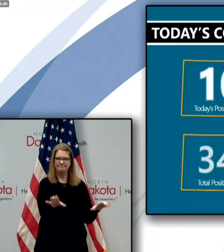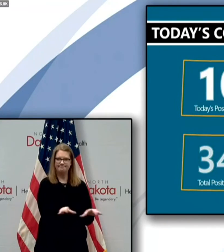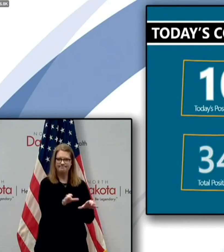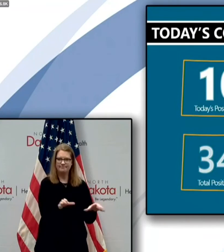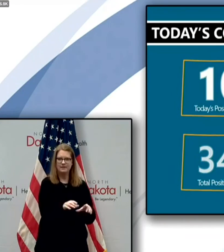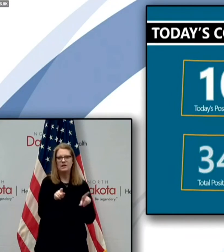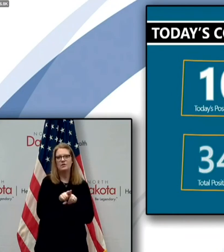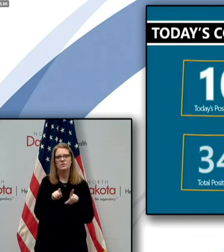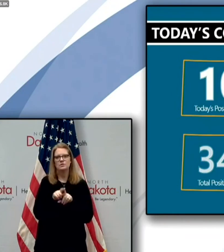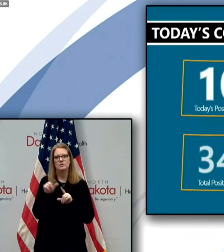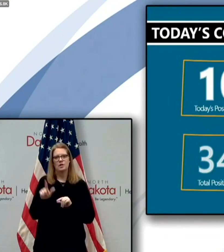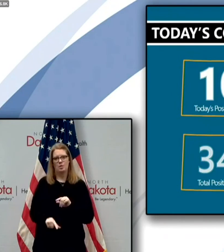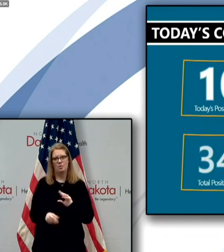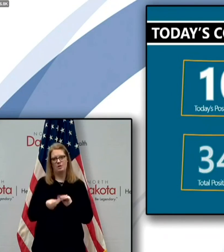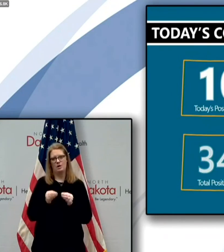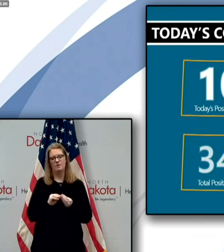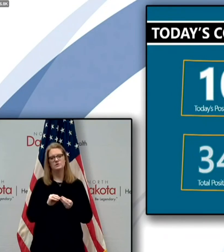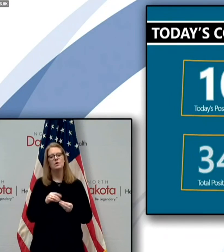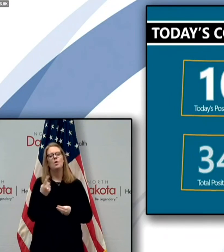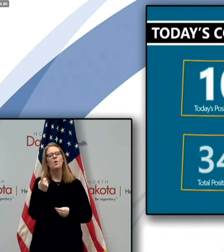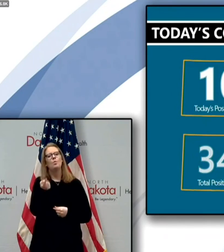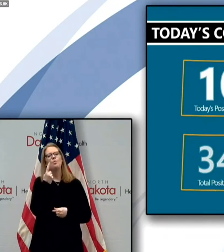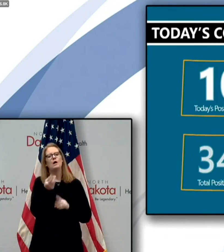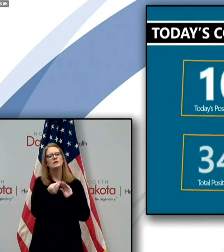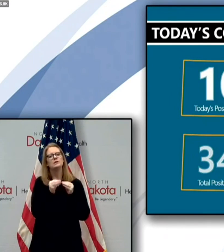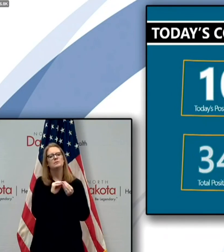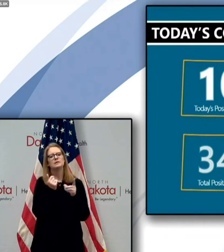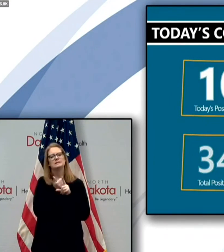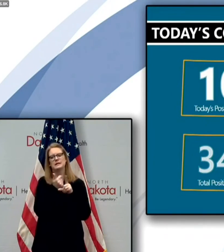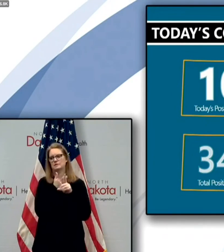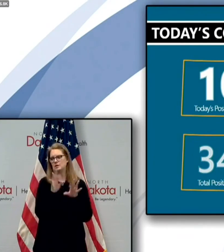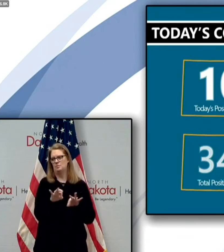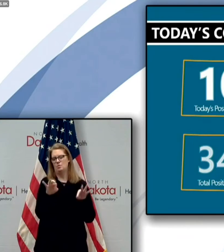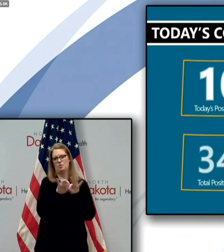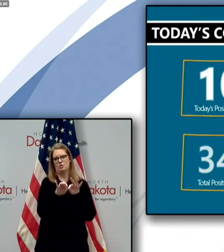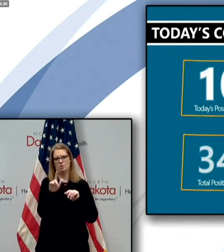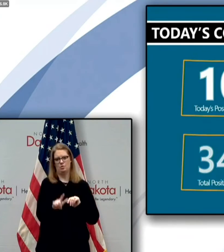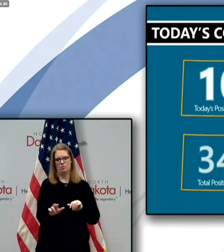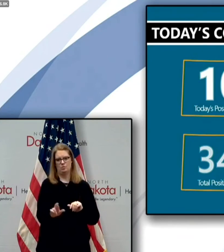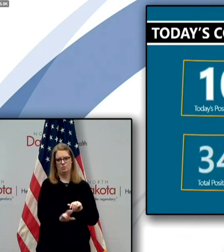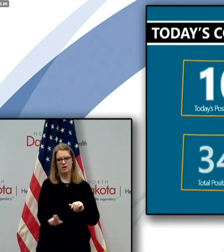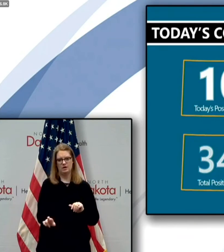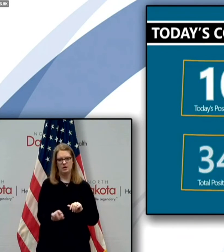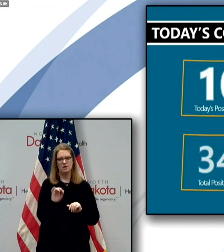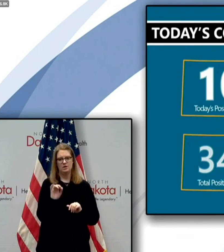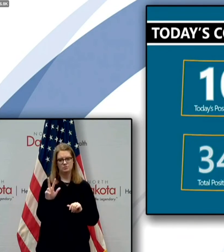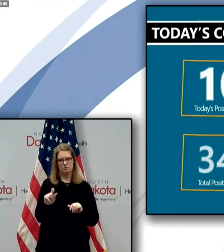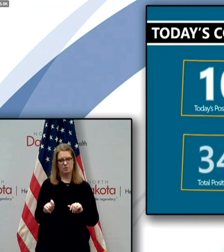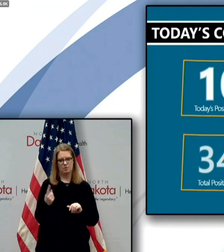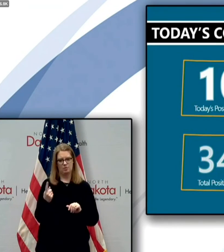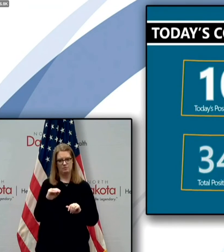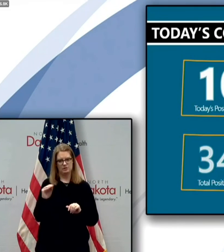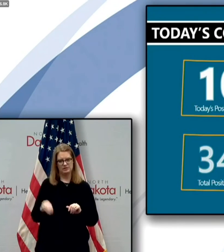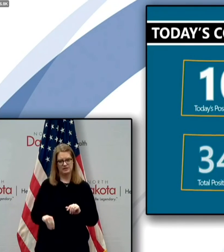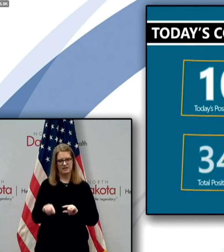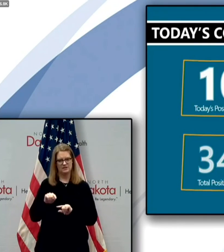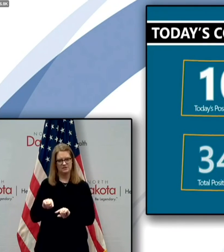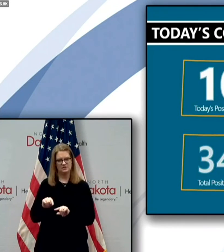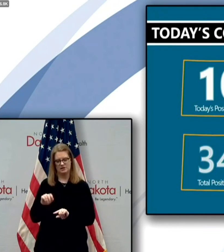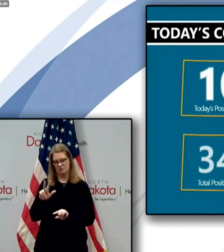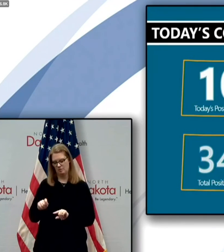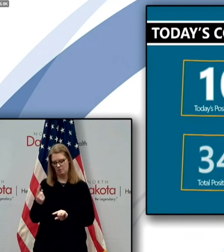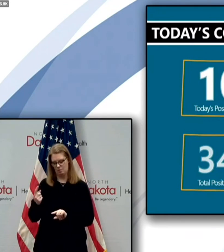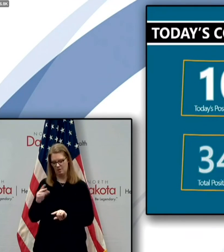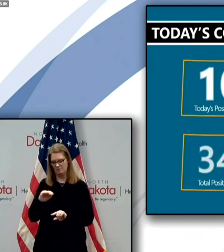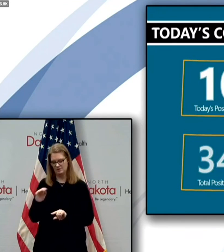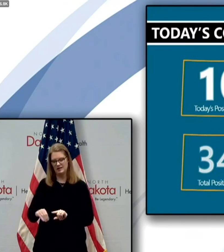numbers. One number that's important to look at in the lower right-hand corner, the 3.1%, that is our rolling